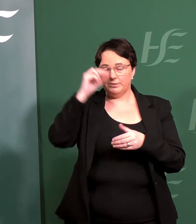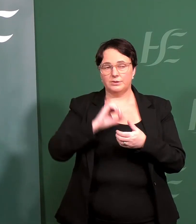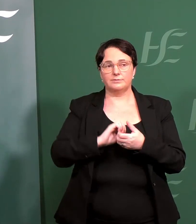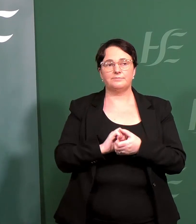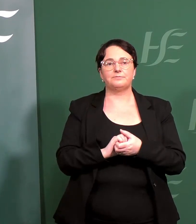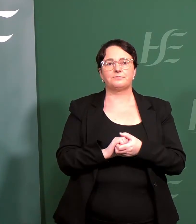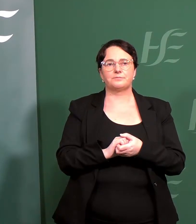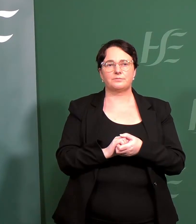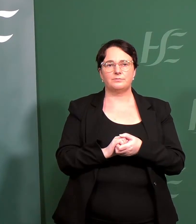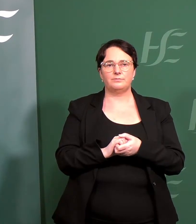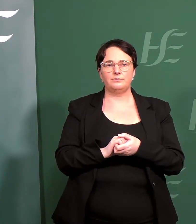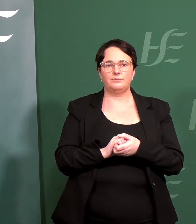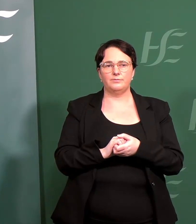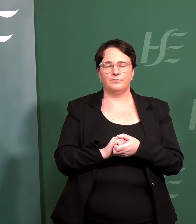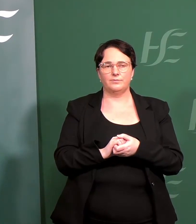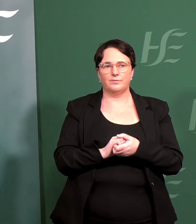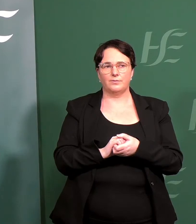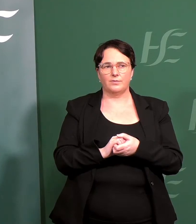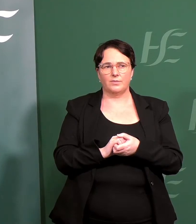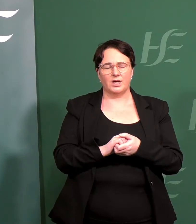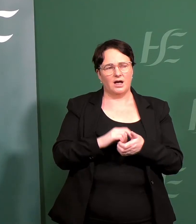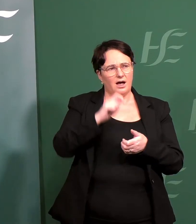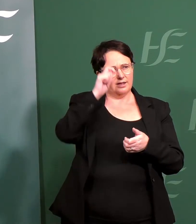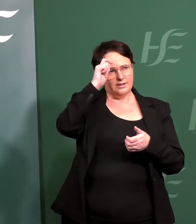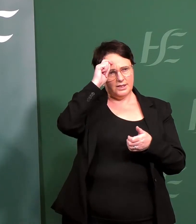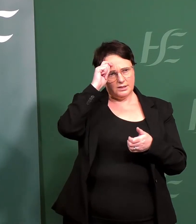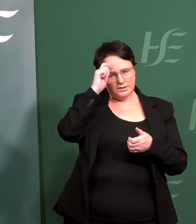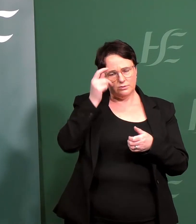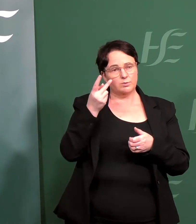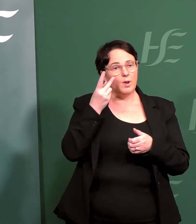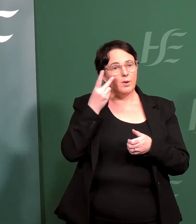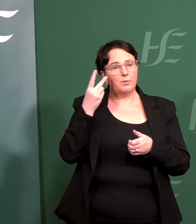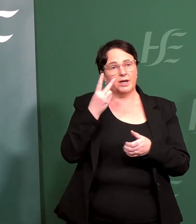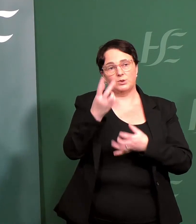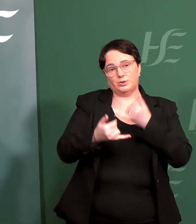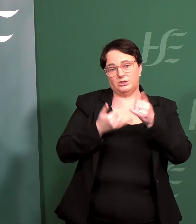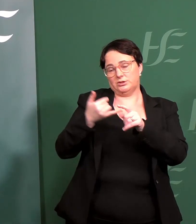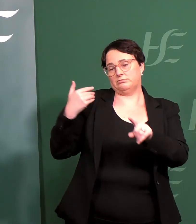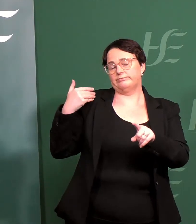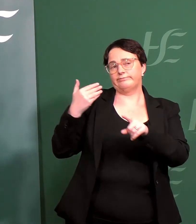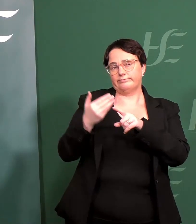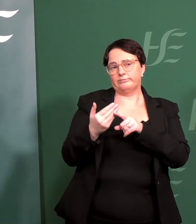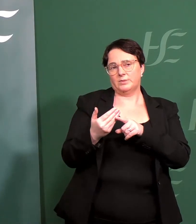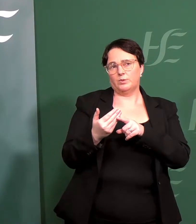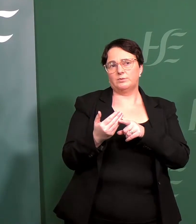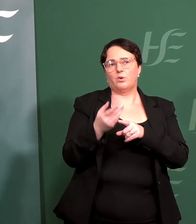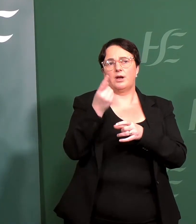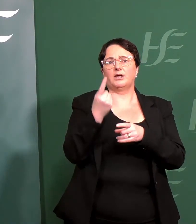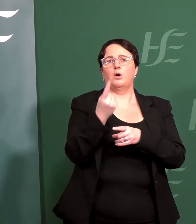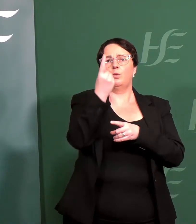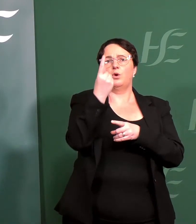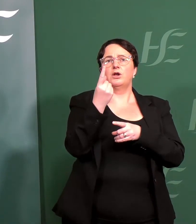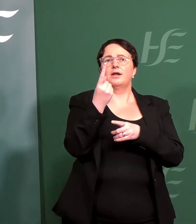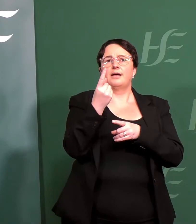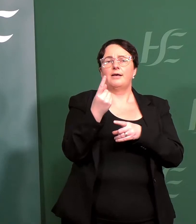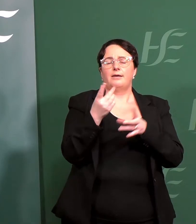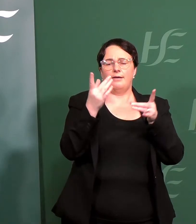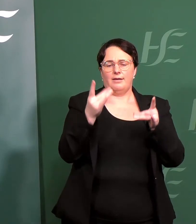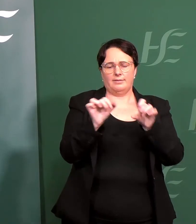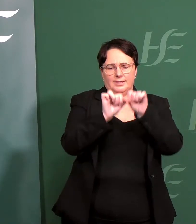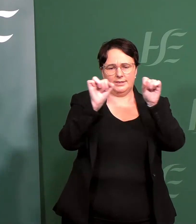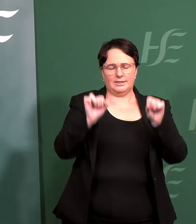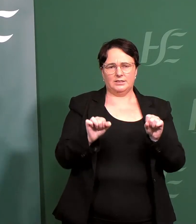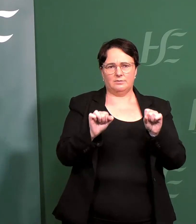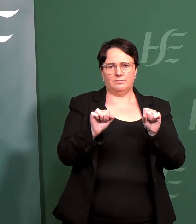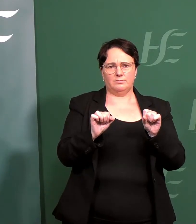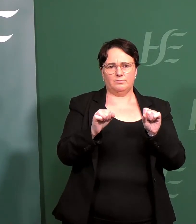we operated much more as a more one health system more integrated health system,